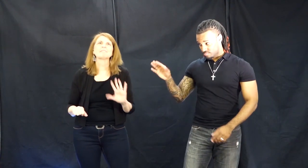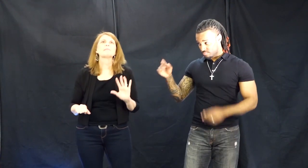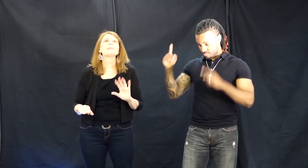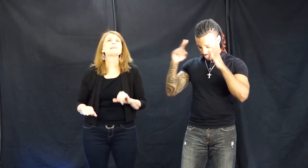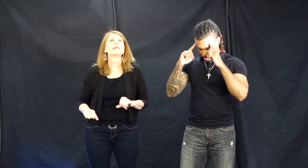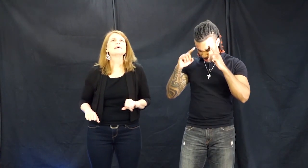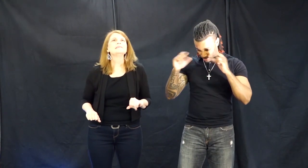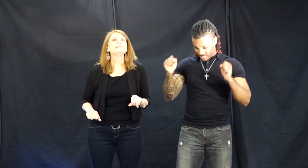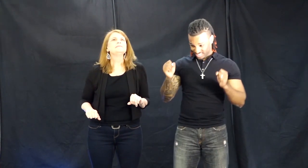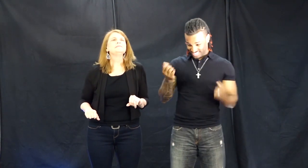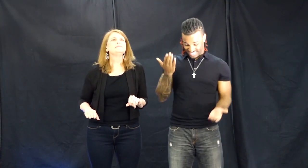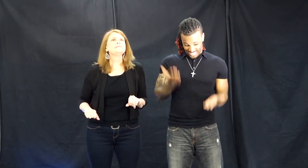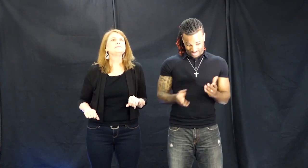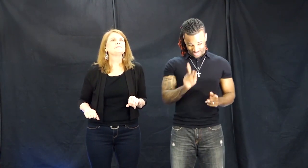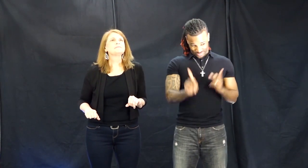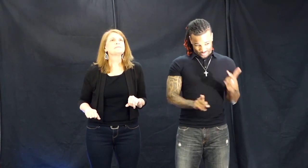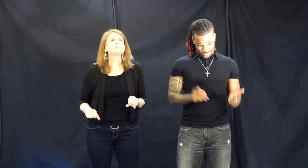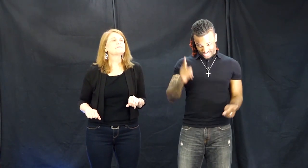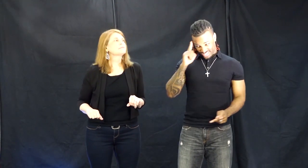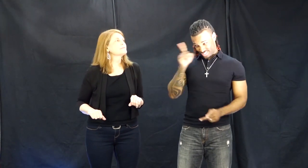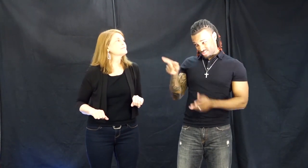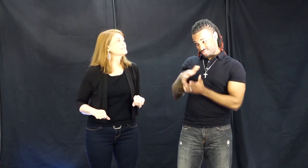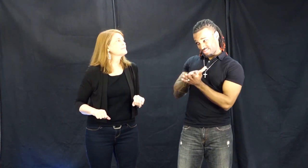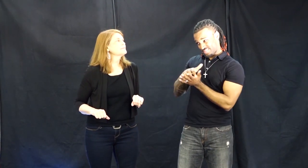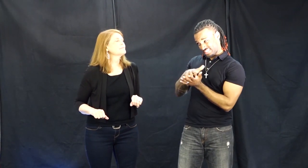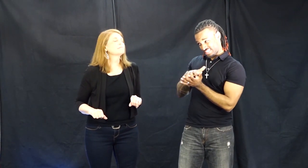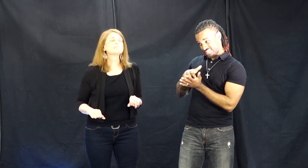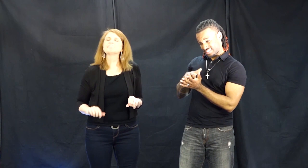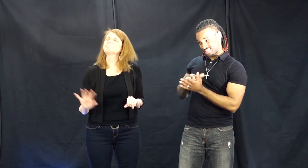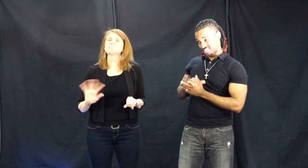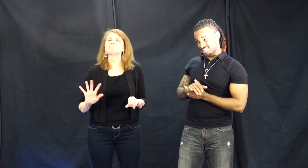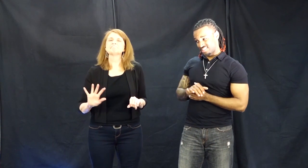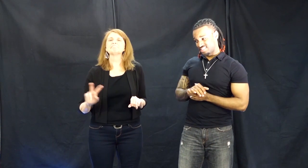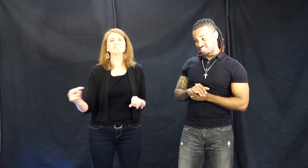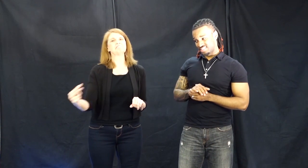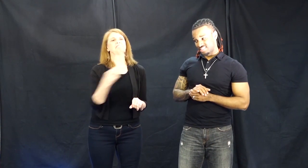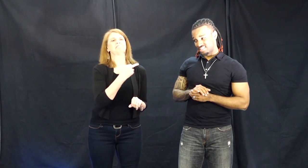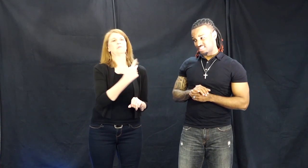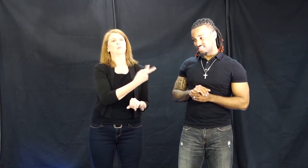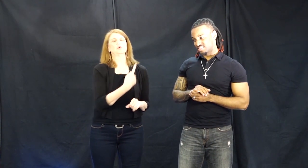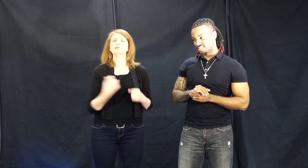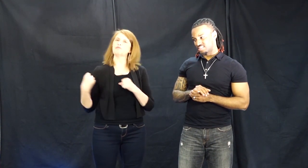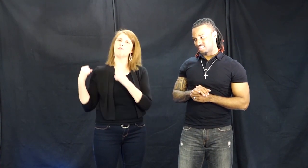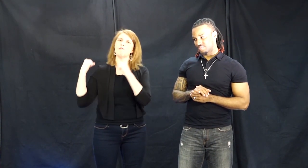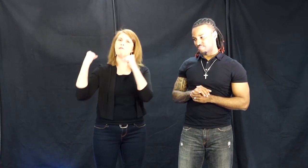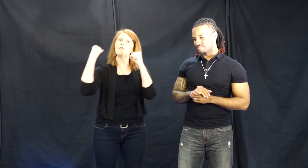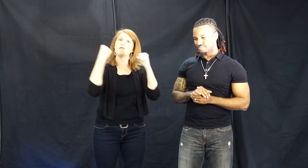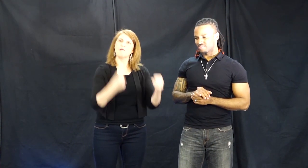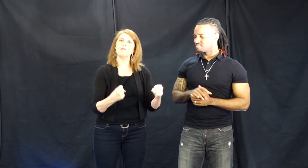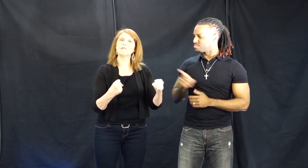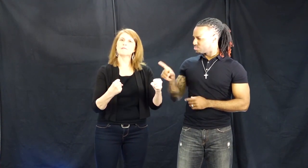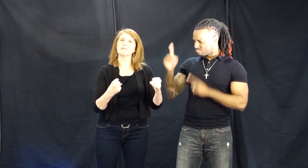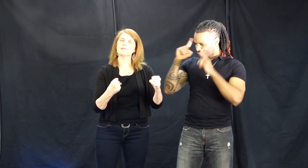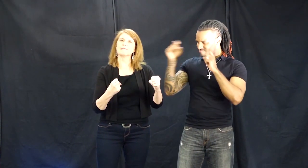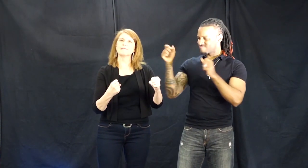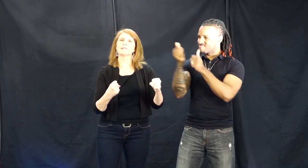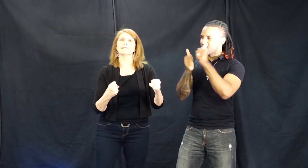I. Mr. President, they will say you're weak. No, they will see we're strong. Your position is